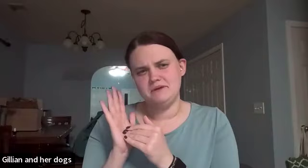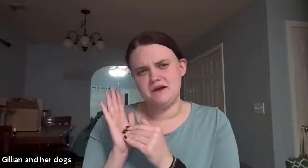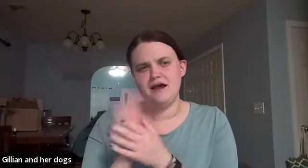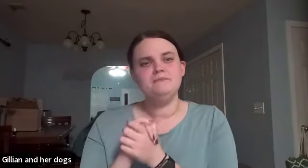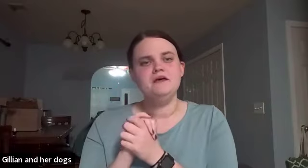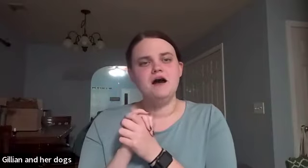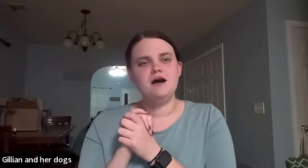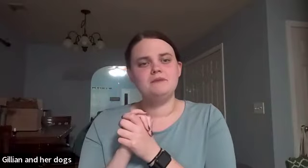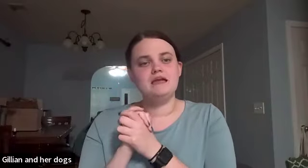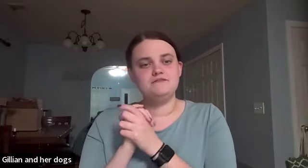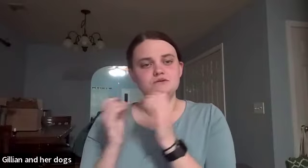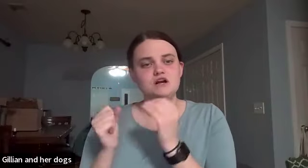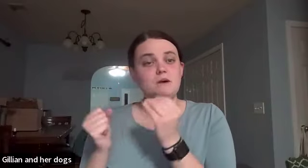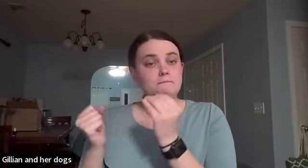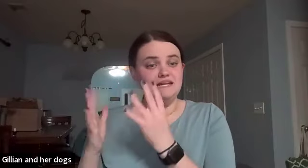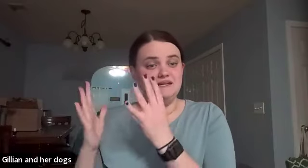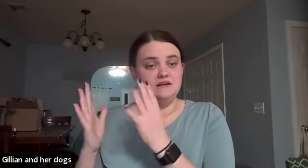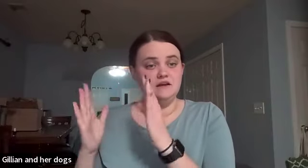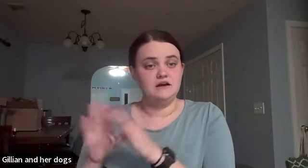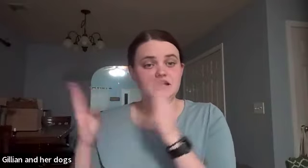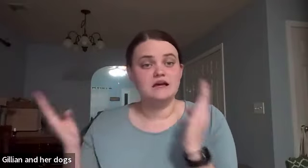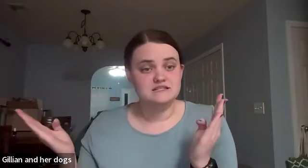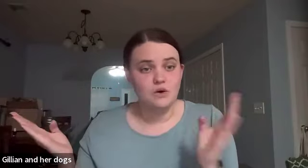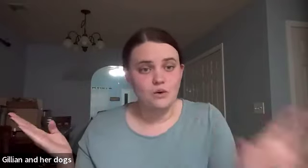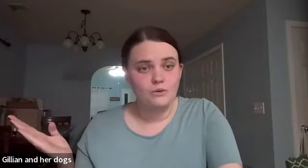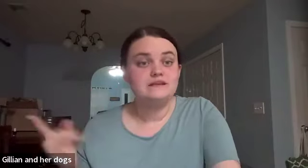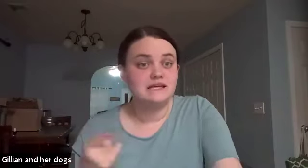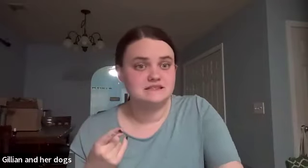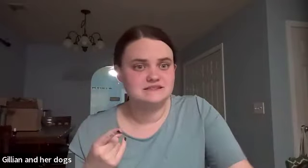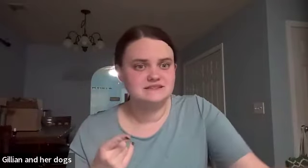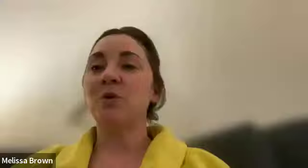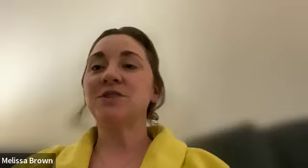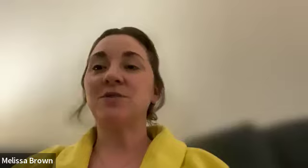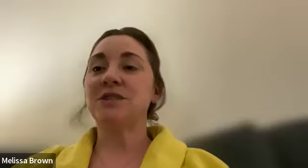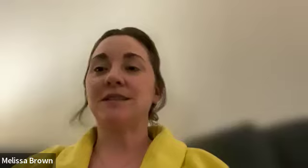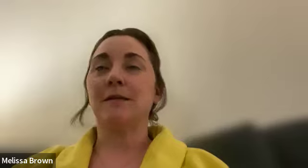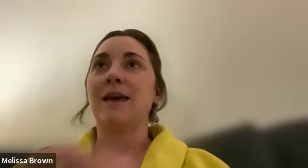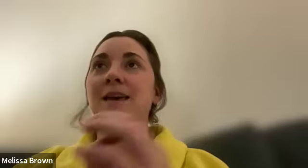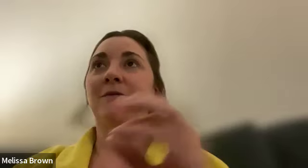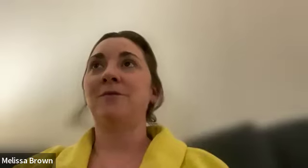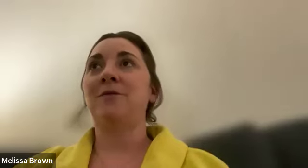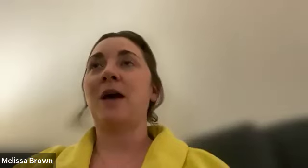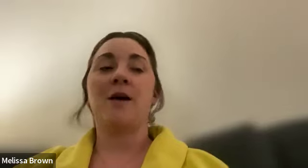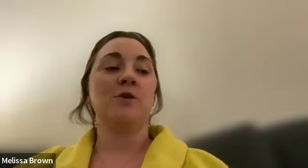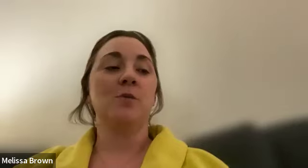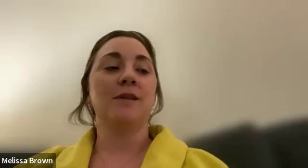maybe not. If you were talking about many as a whole, yes. Yeah, more so just the like if you how you would